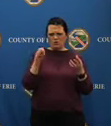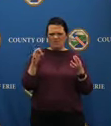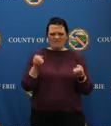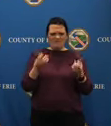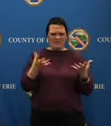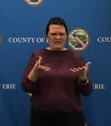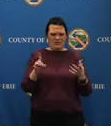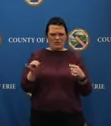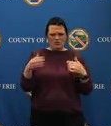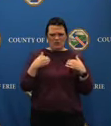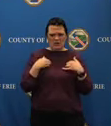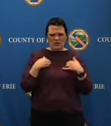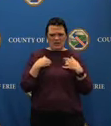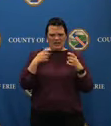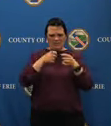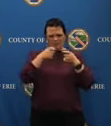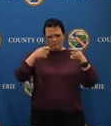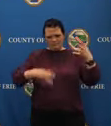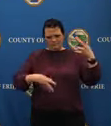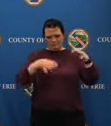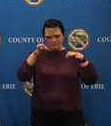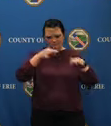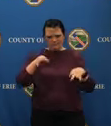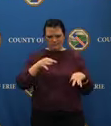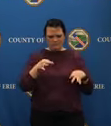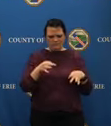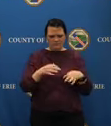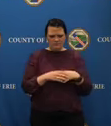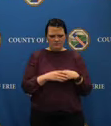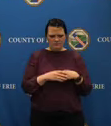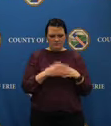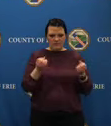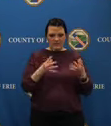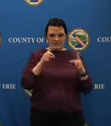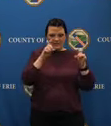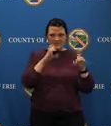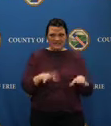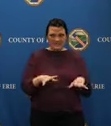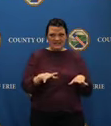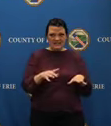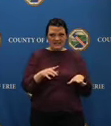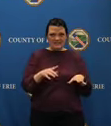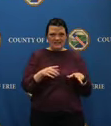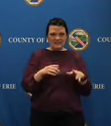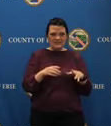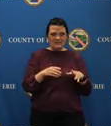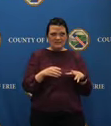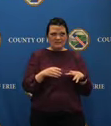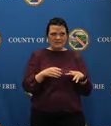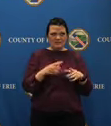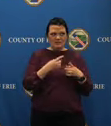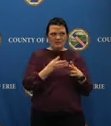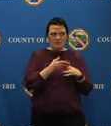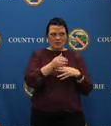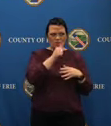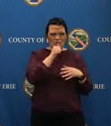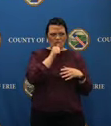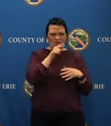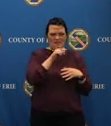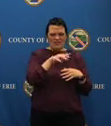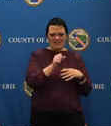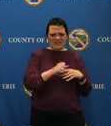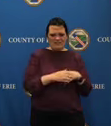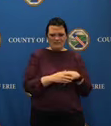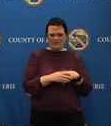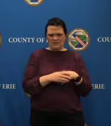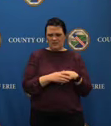So do you have a breakdown of how many tests are now actually being done of all the positive tests by private labs?